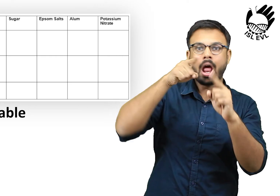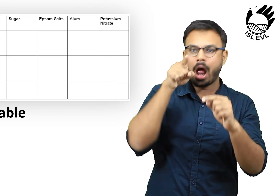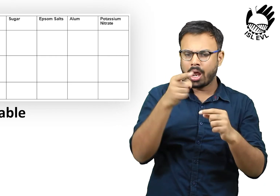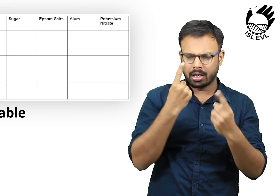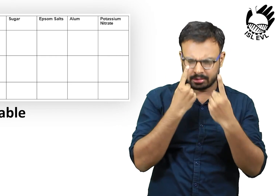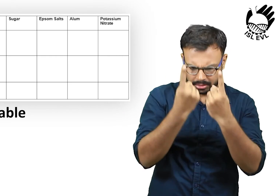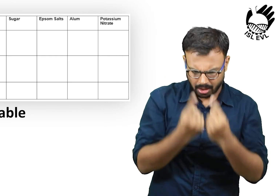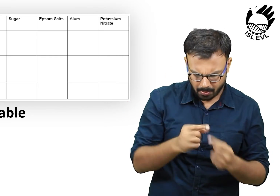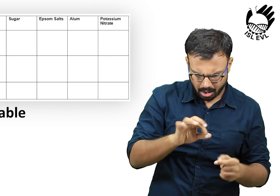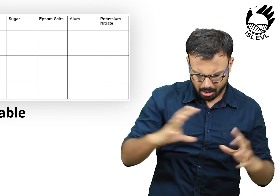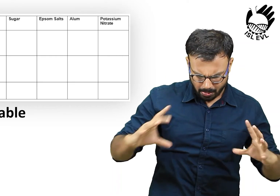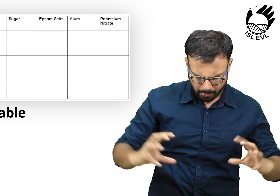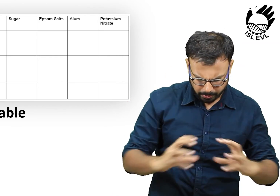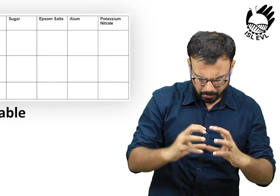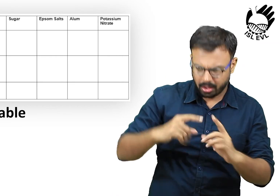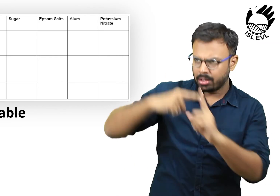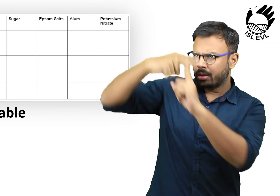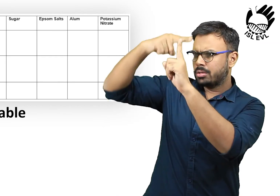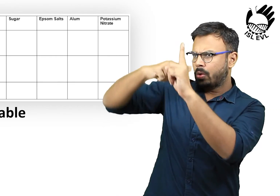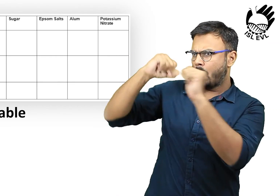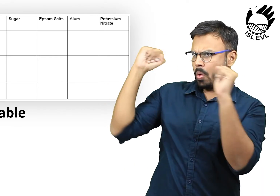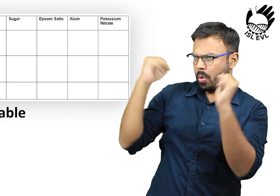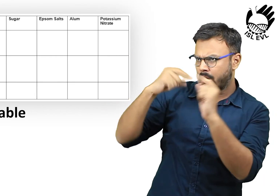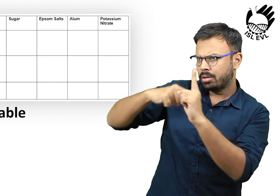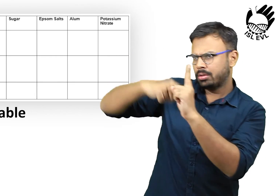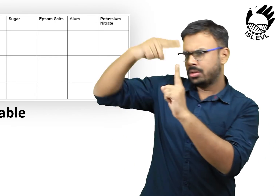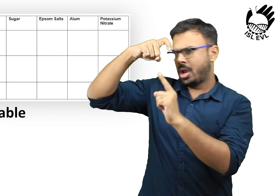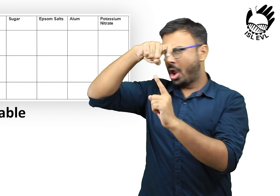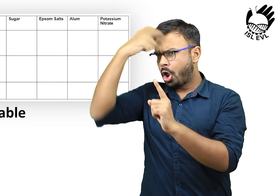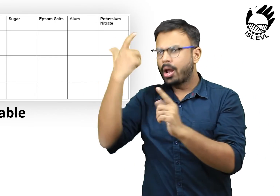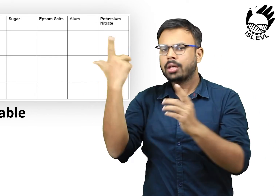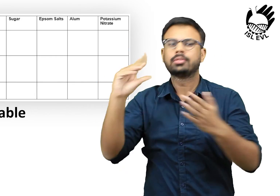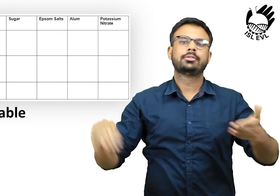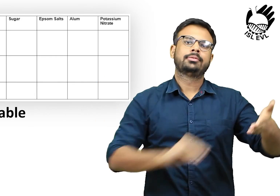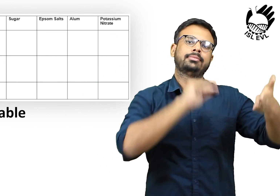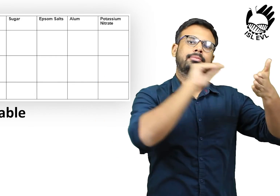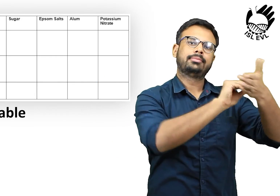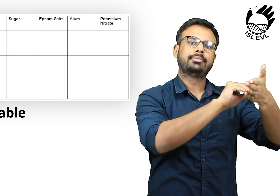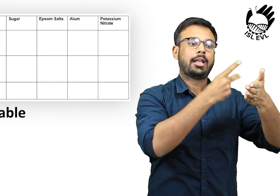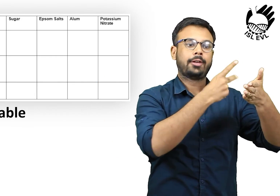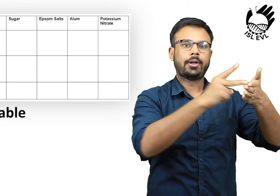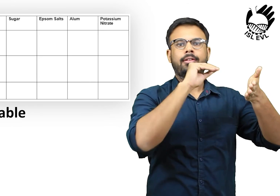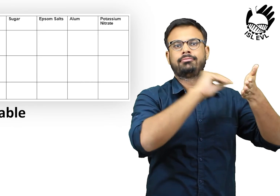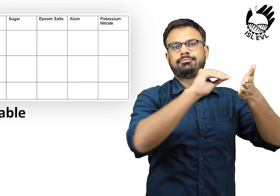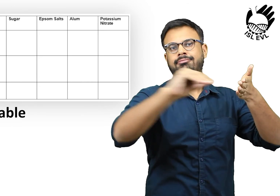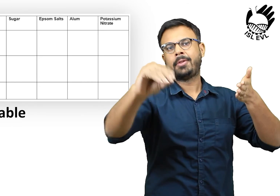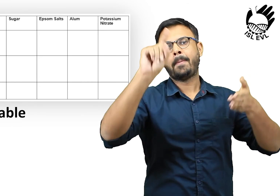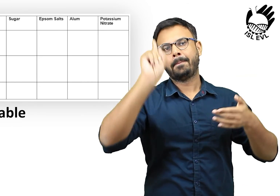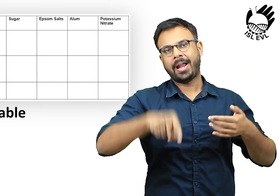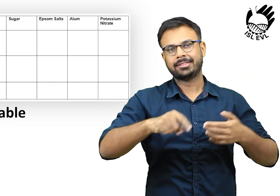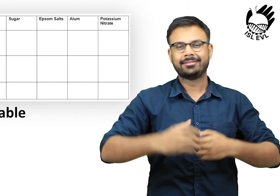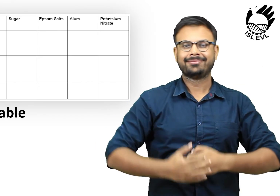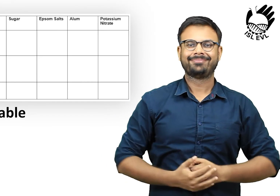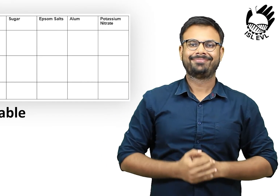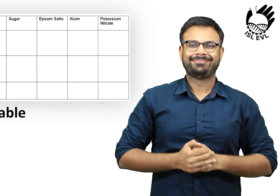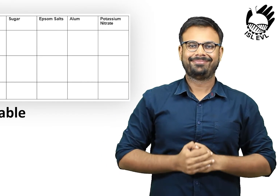1. Names of samples. 2. Temperature of the remaining solution,